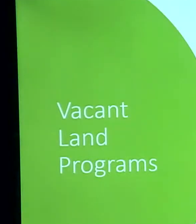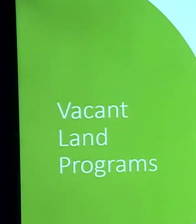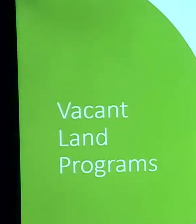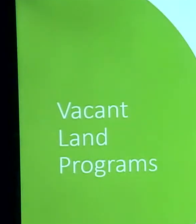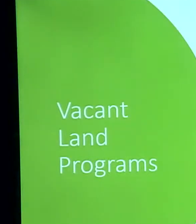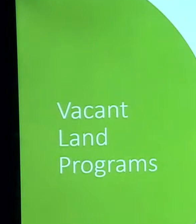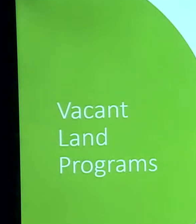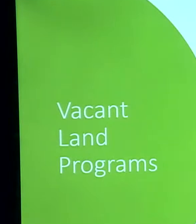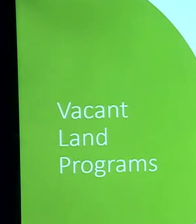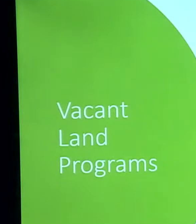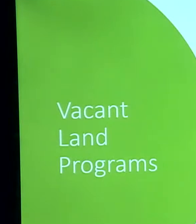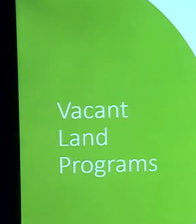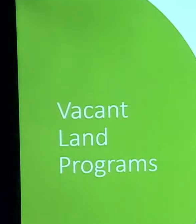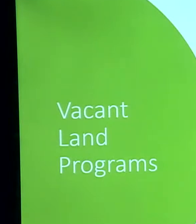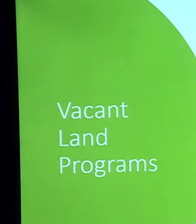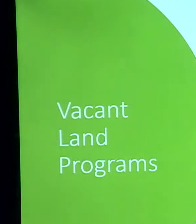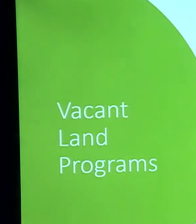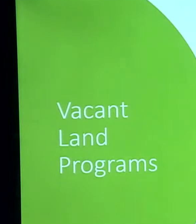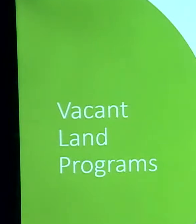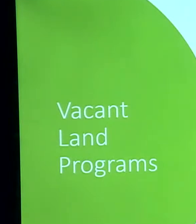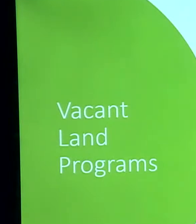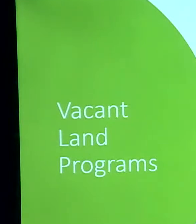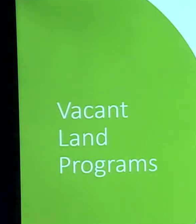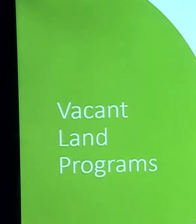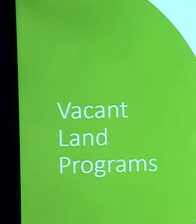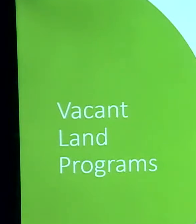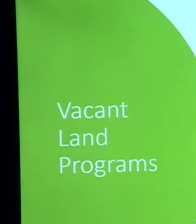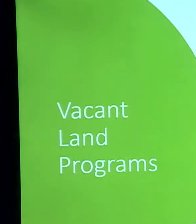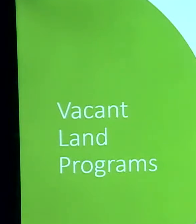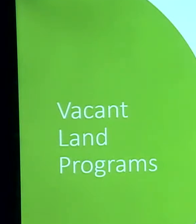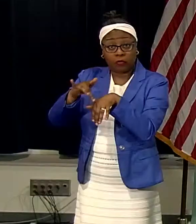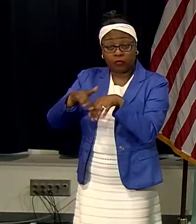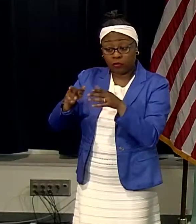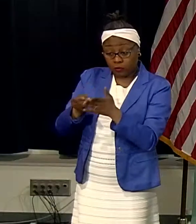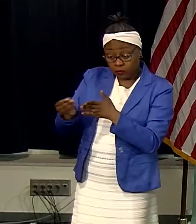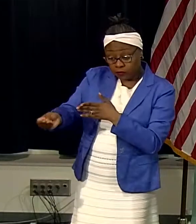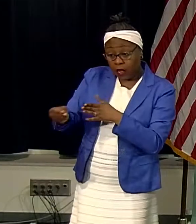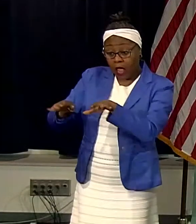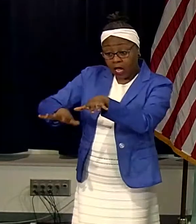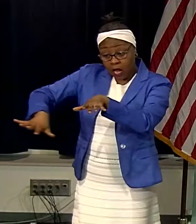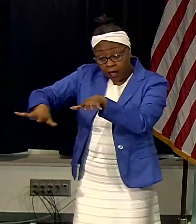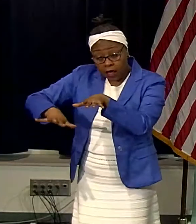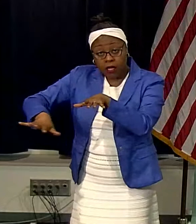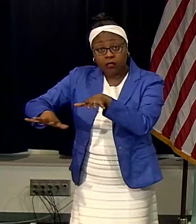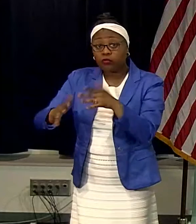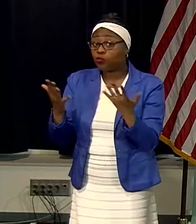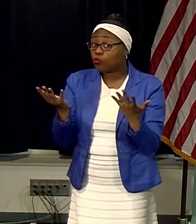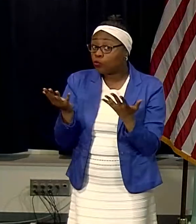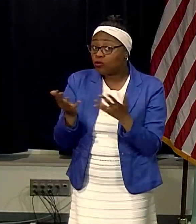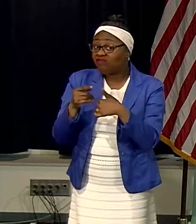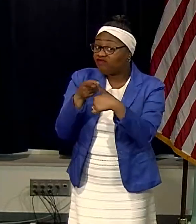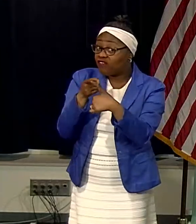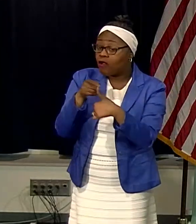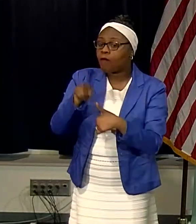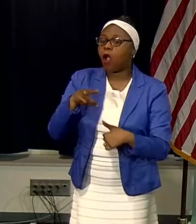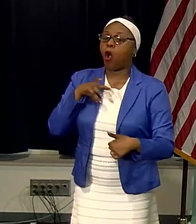Now, with our side lots program, there is eligibility in order to purchase. You do have to be a homeowner in order to purchase these properties, and